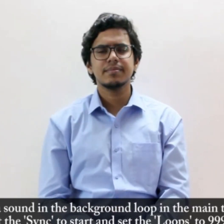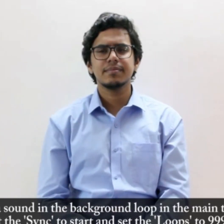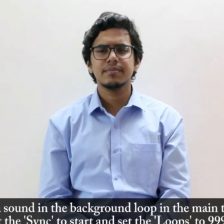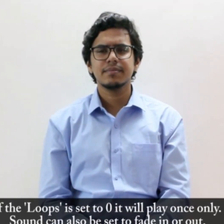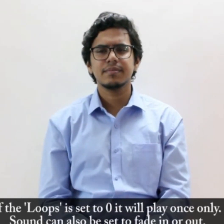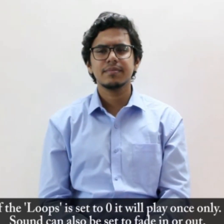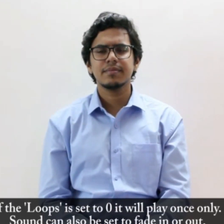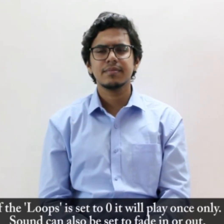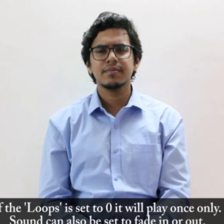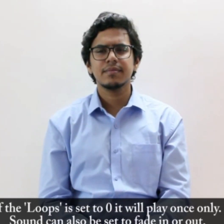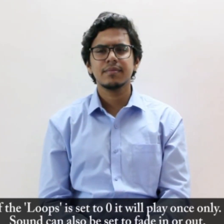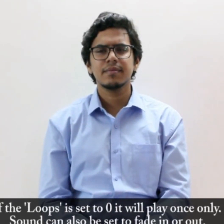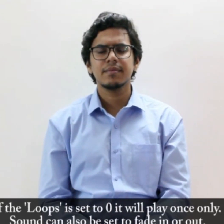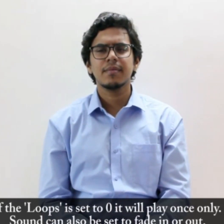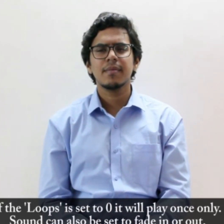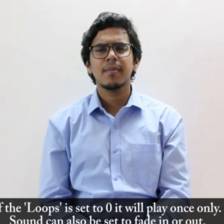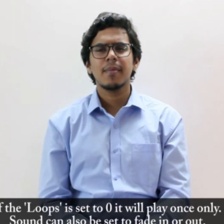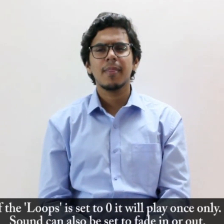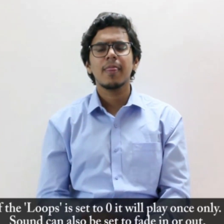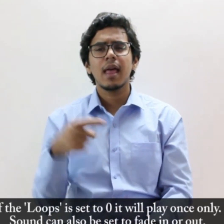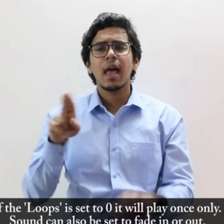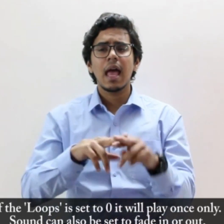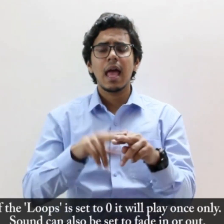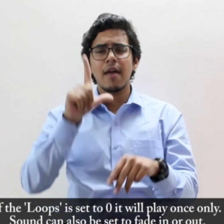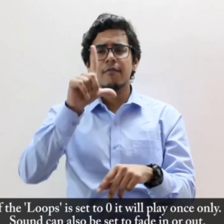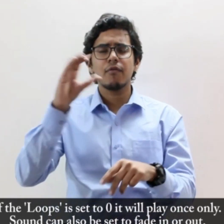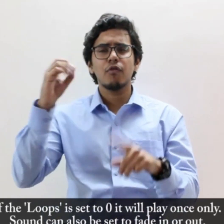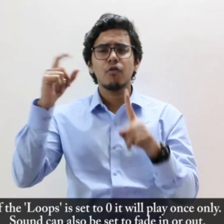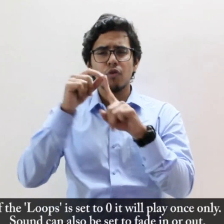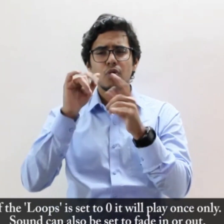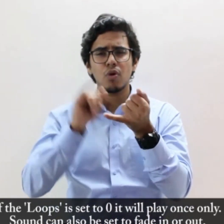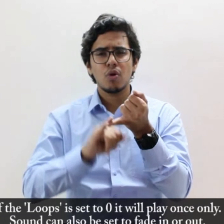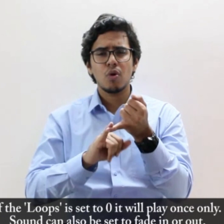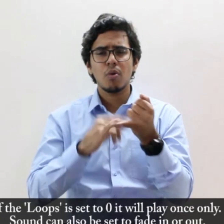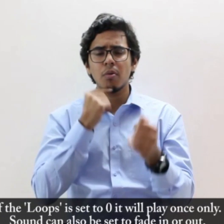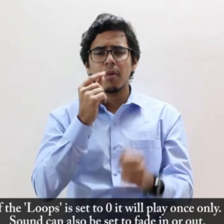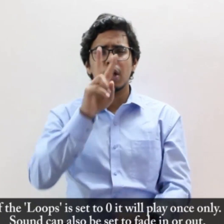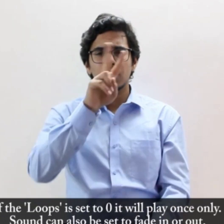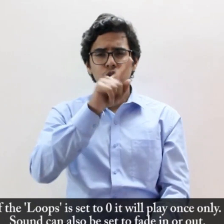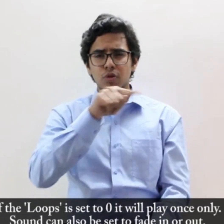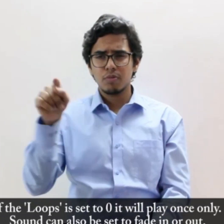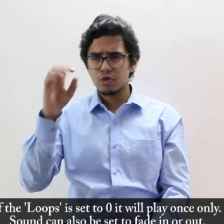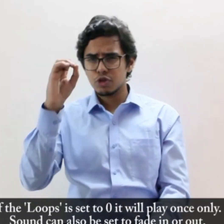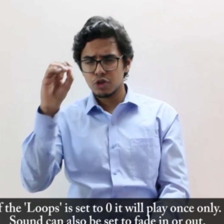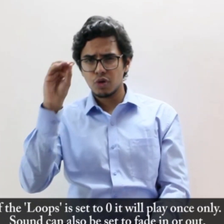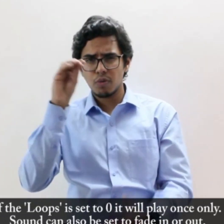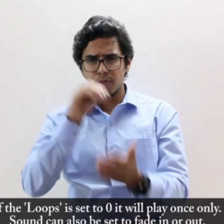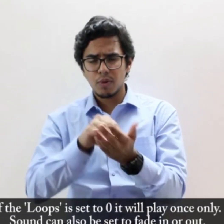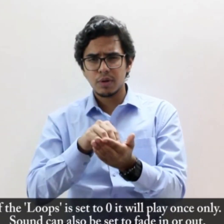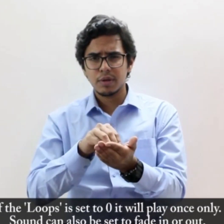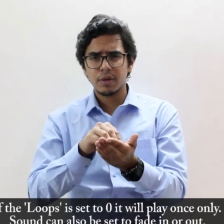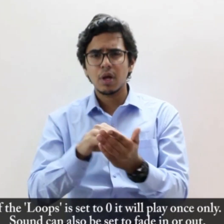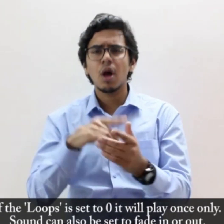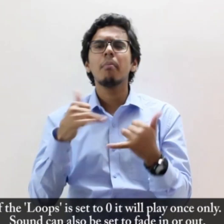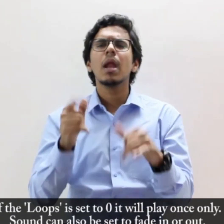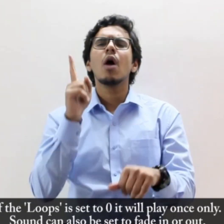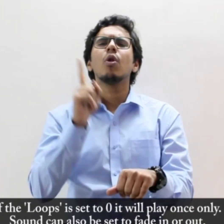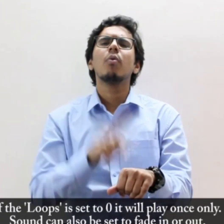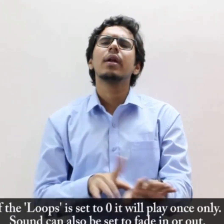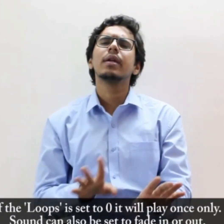If the loops is set to 0, it will play once only. Sound can also be set to fade in